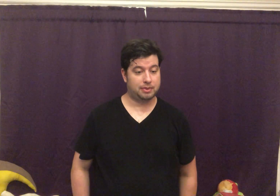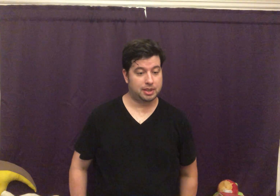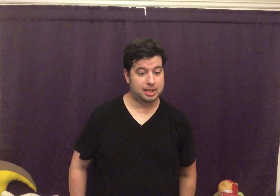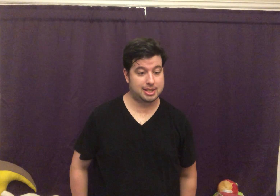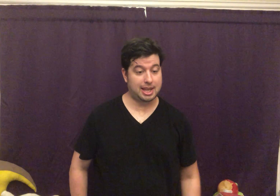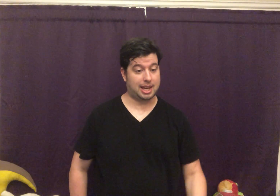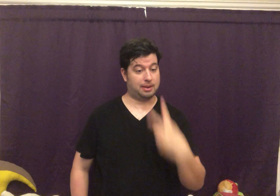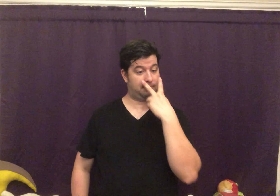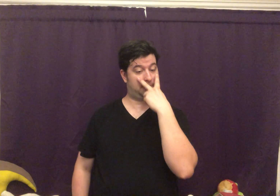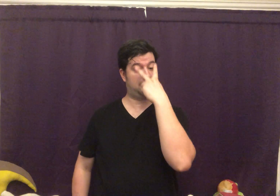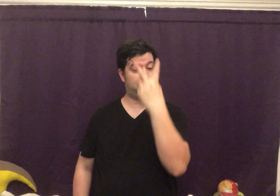Sea.